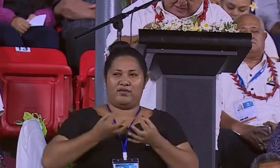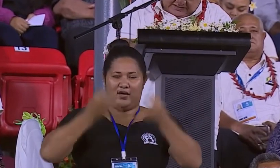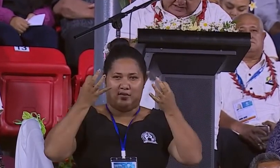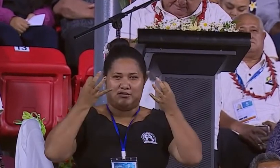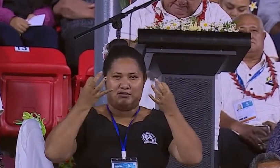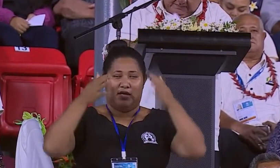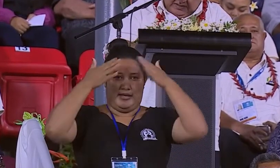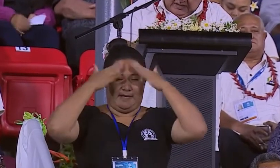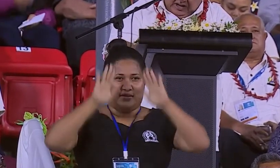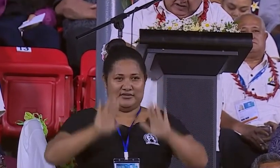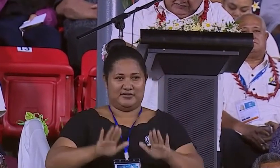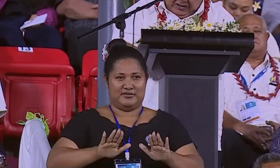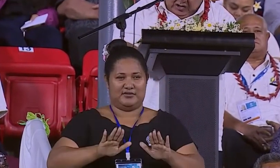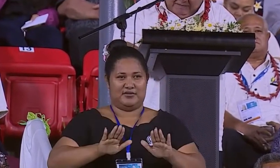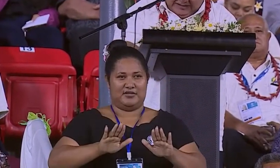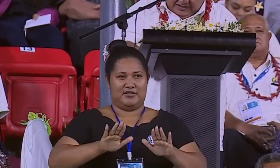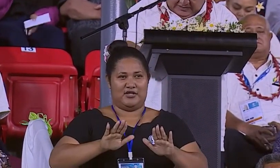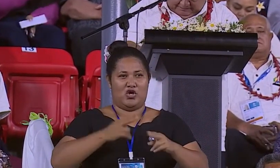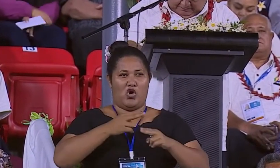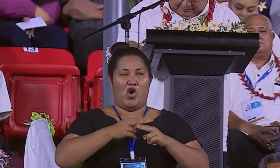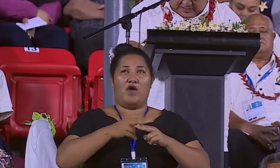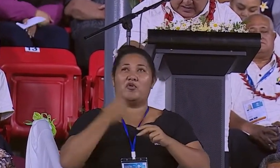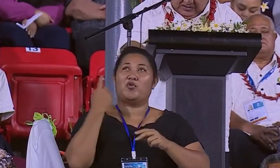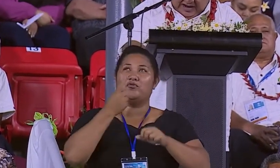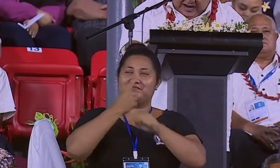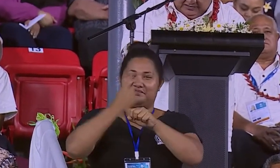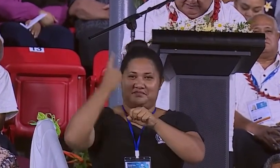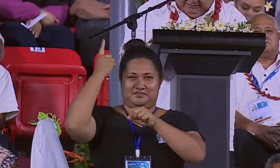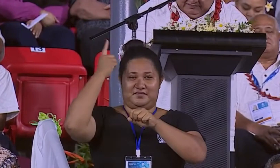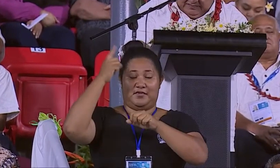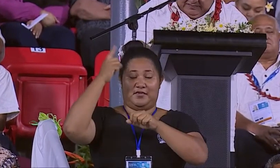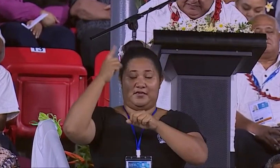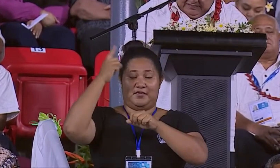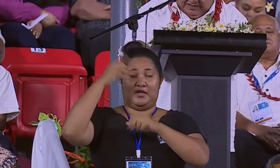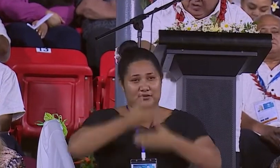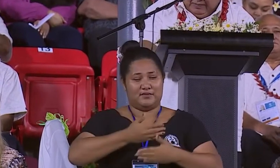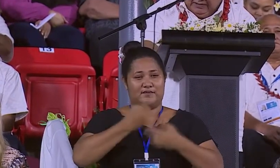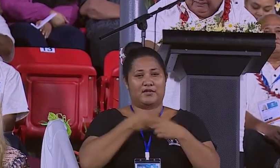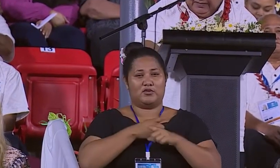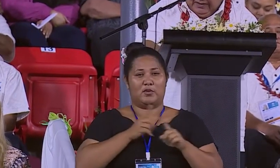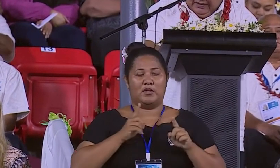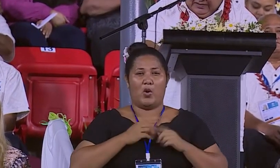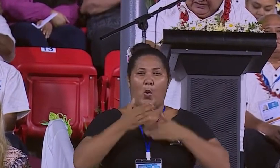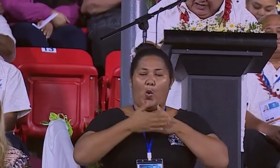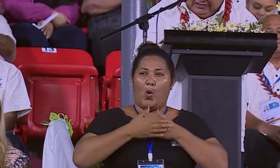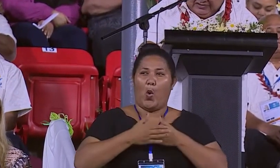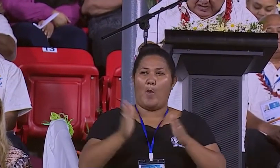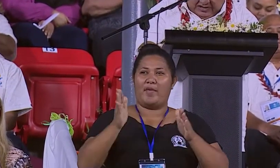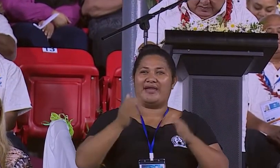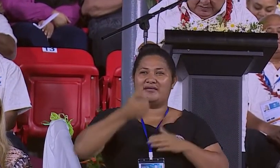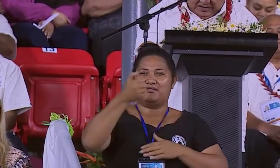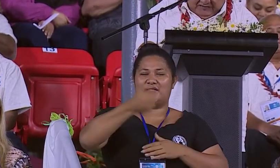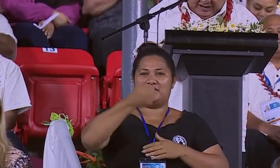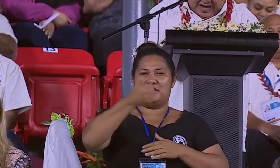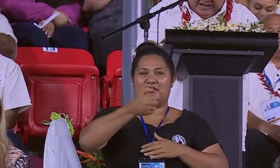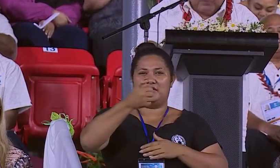the blessing of the Almighty. Tonight, open the